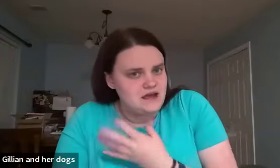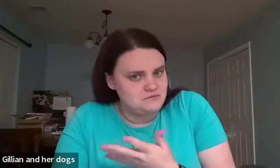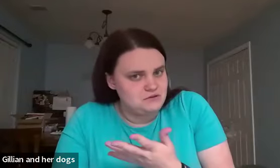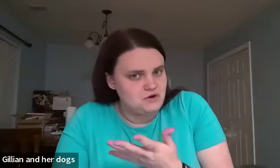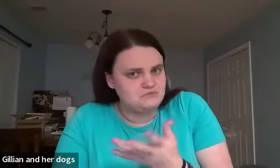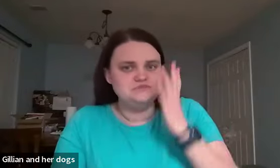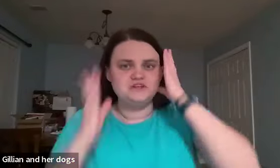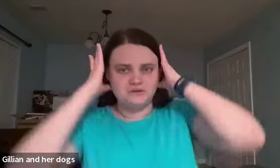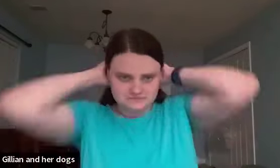that have been a problem. So